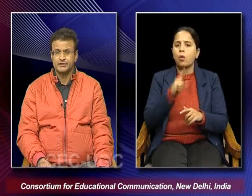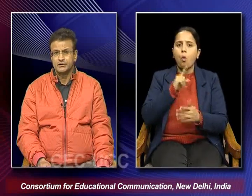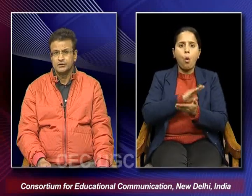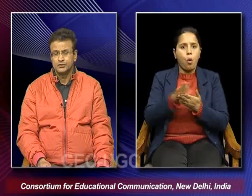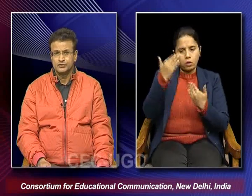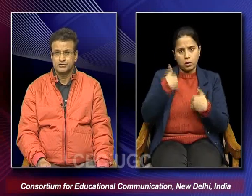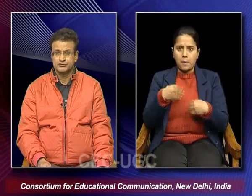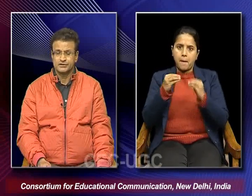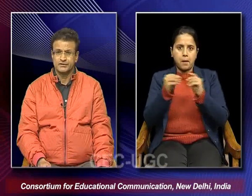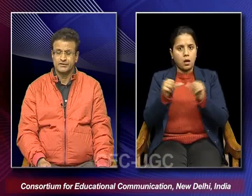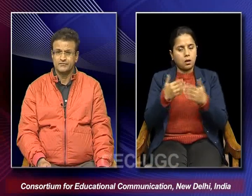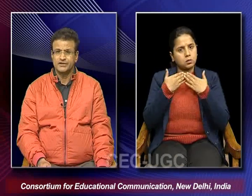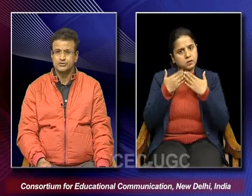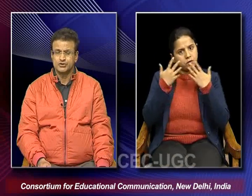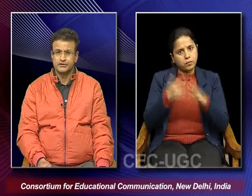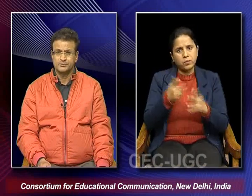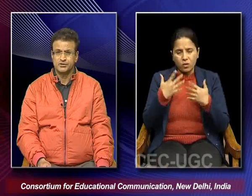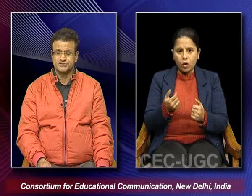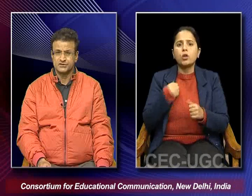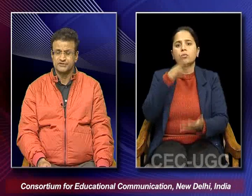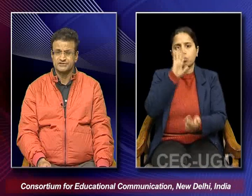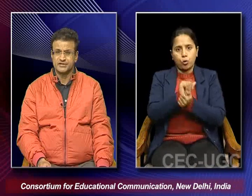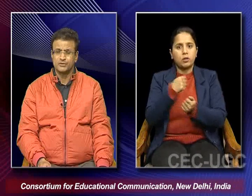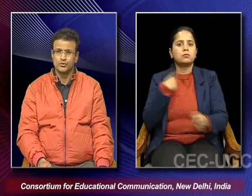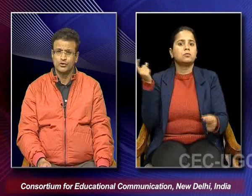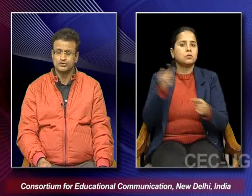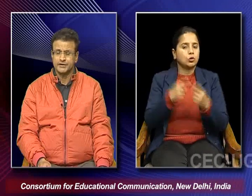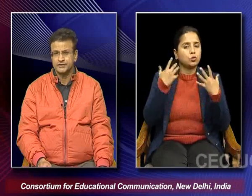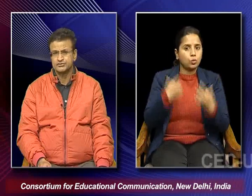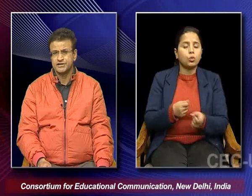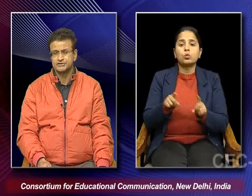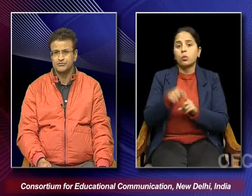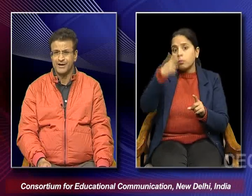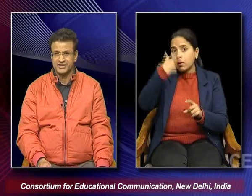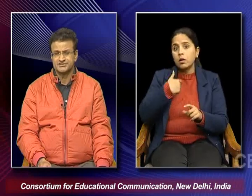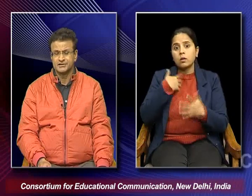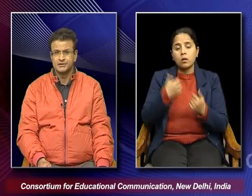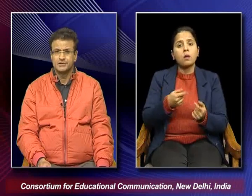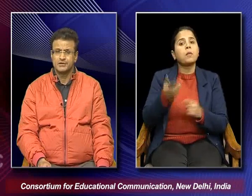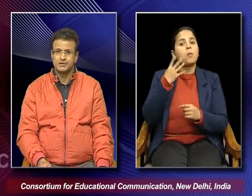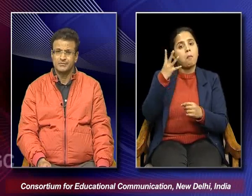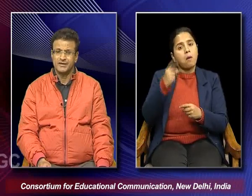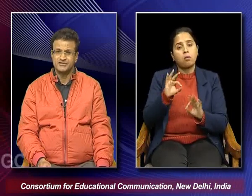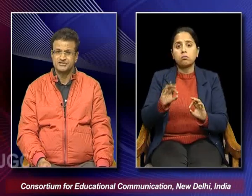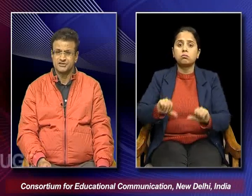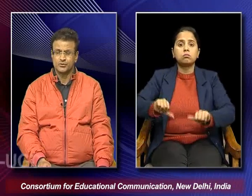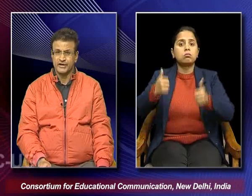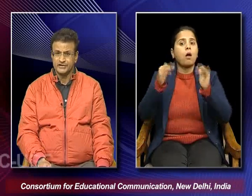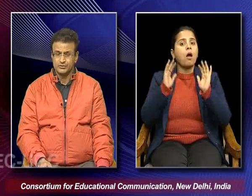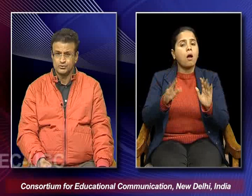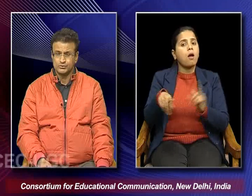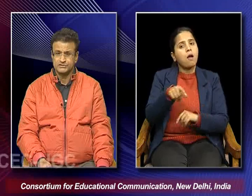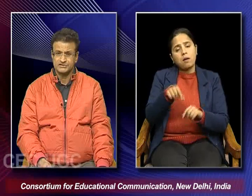graduate who was in a way willing to join the police service, and who also had those kinds of marks by which he could